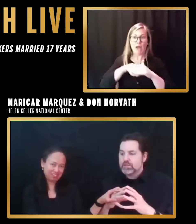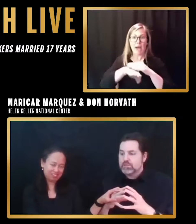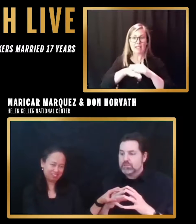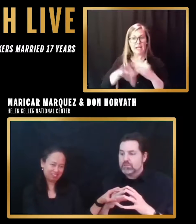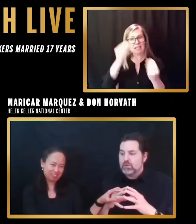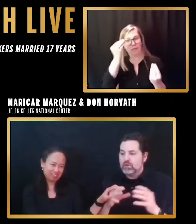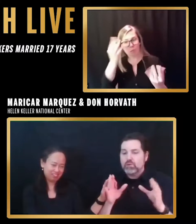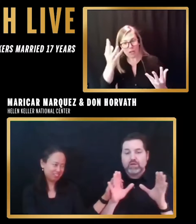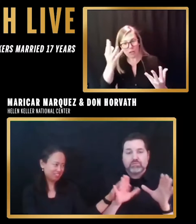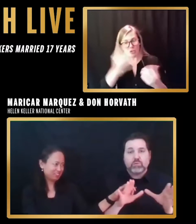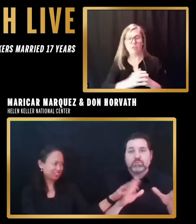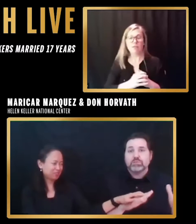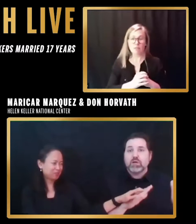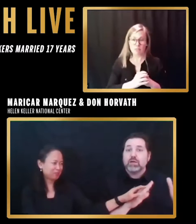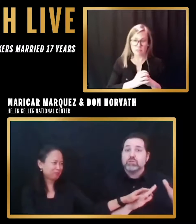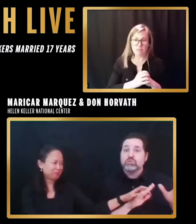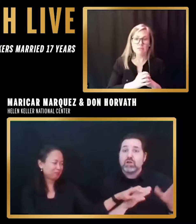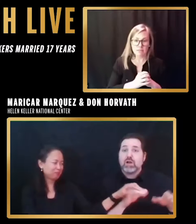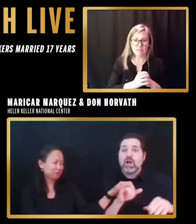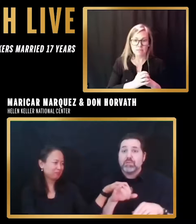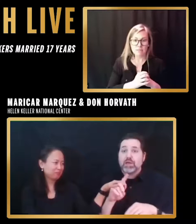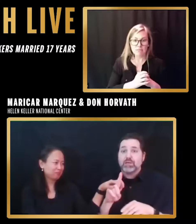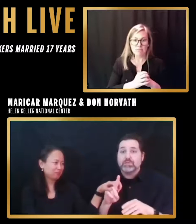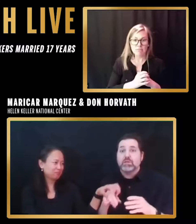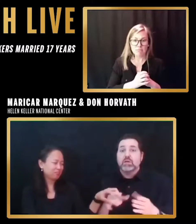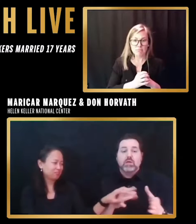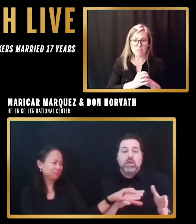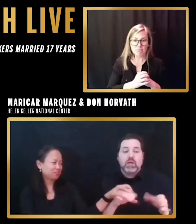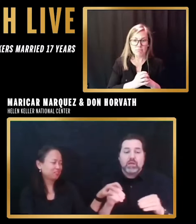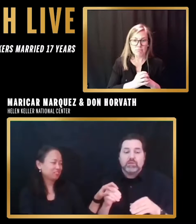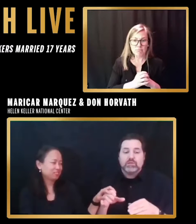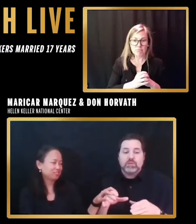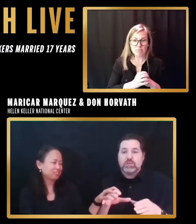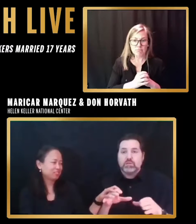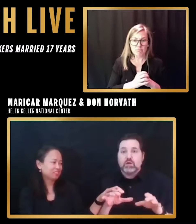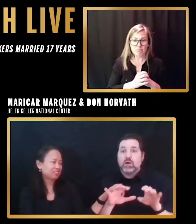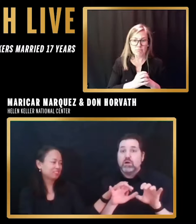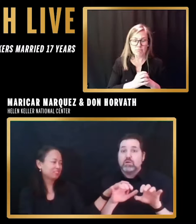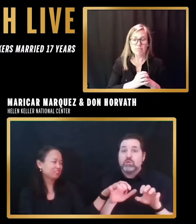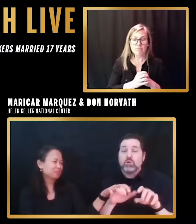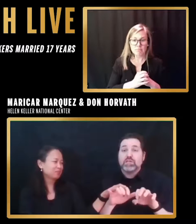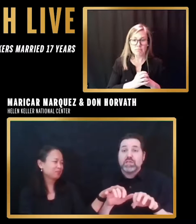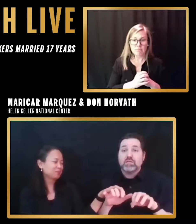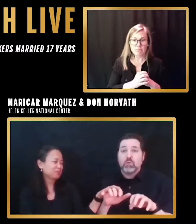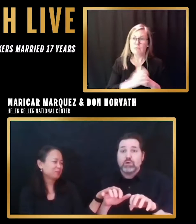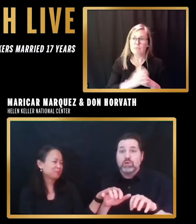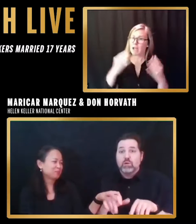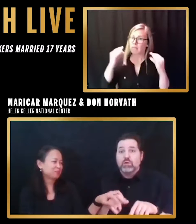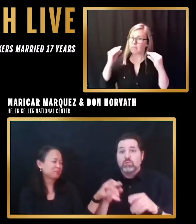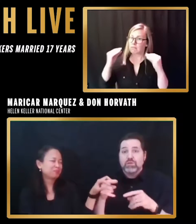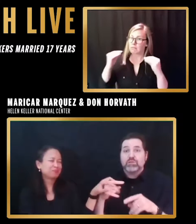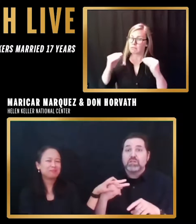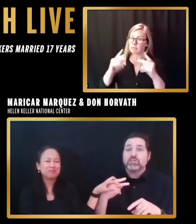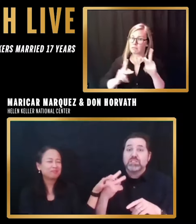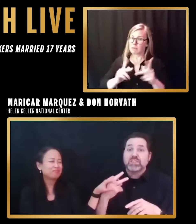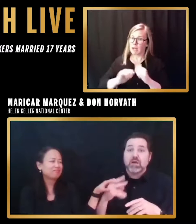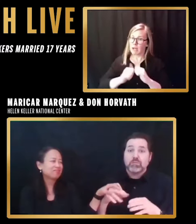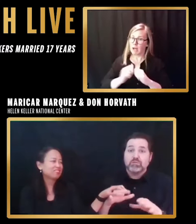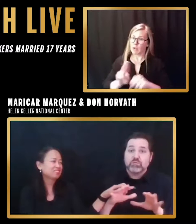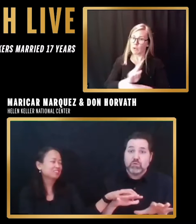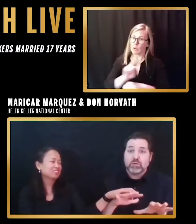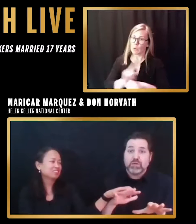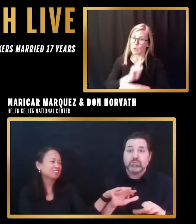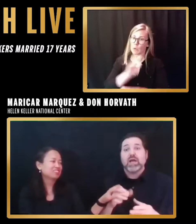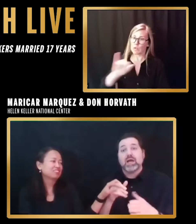And I've taught people how to use their iPads and the QWERTY keyboard with the speech